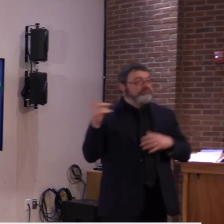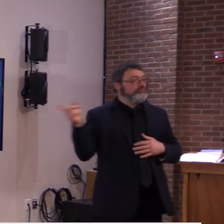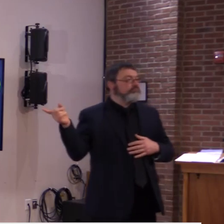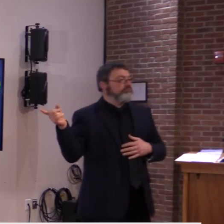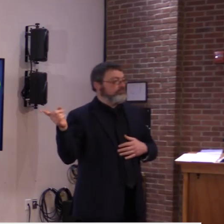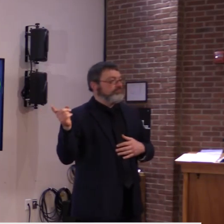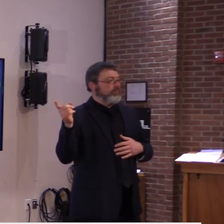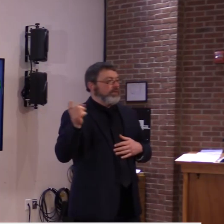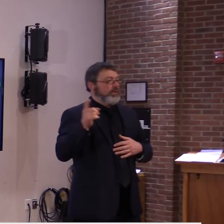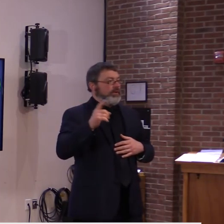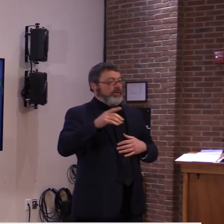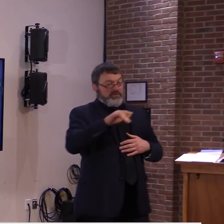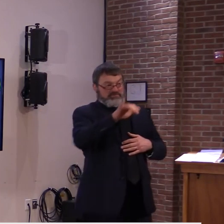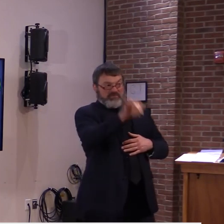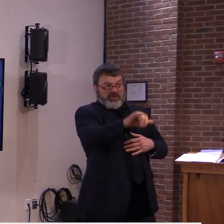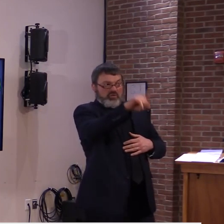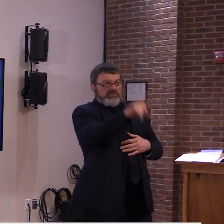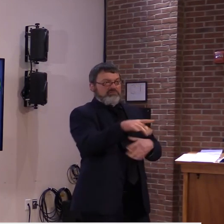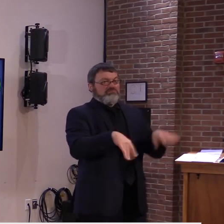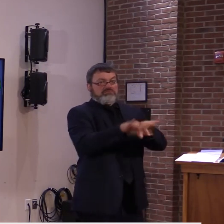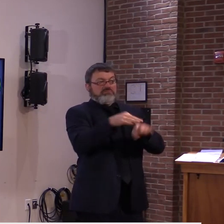out of shelters, the ones that are open,